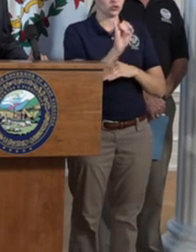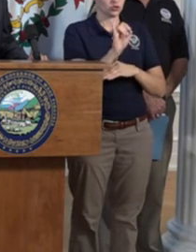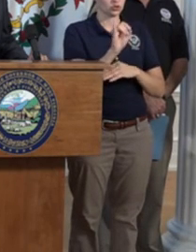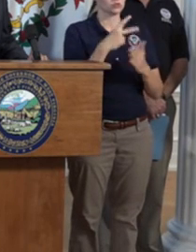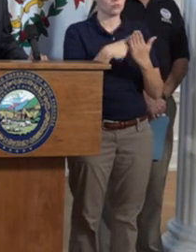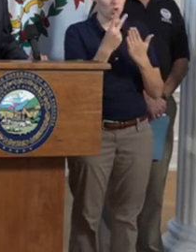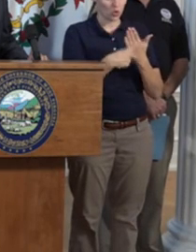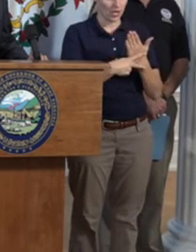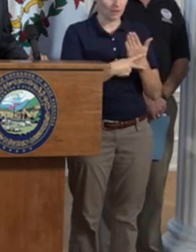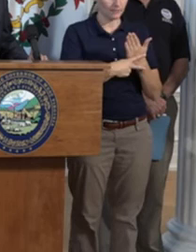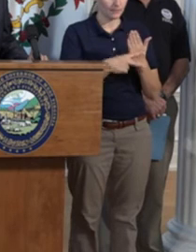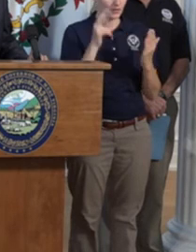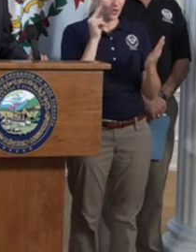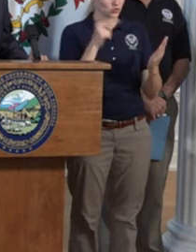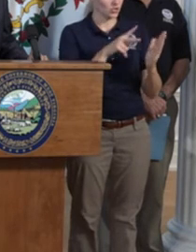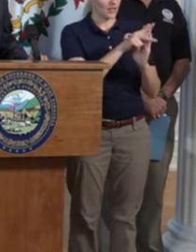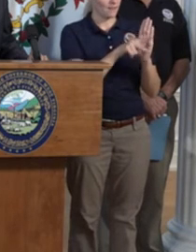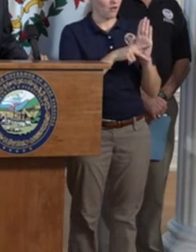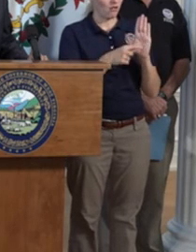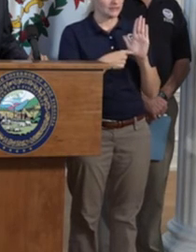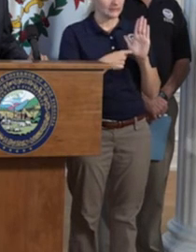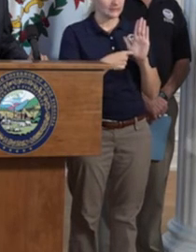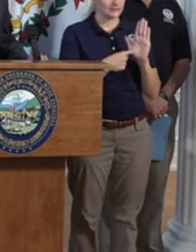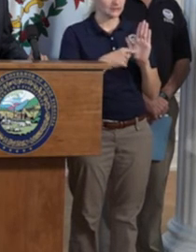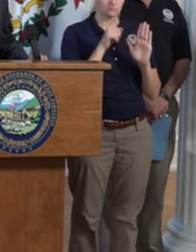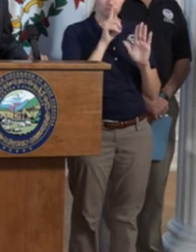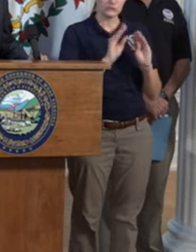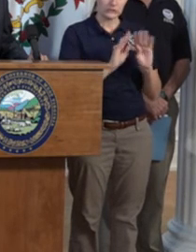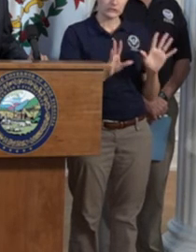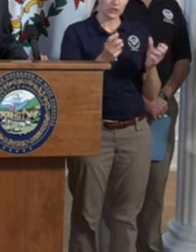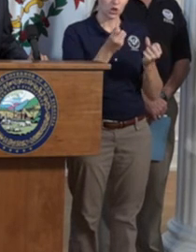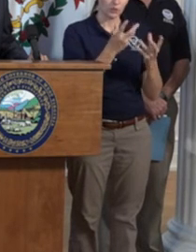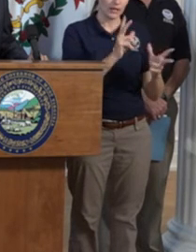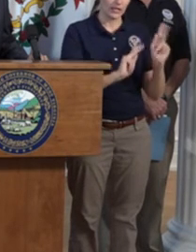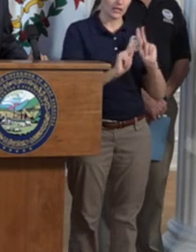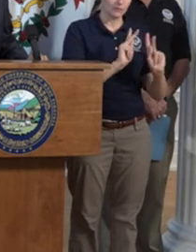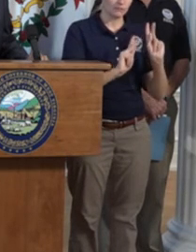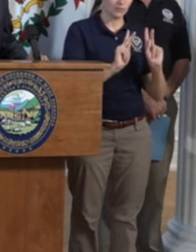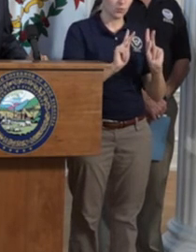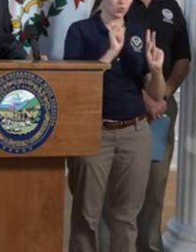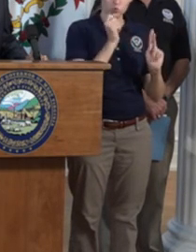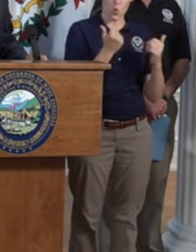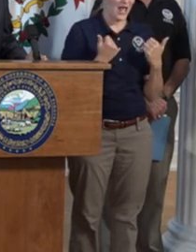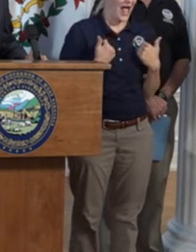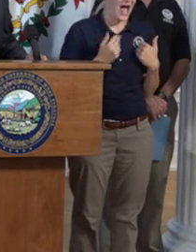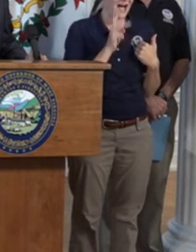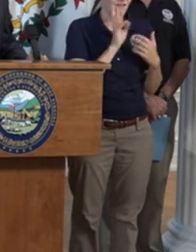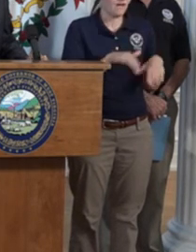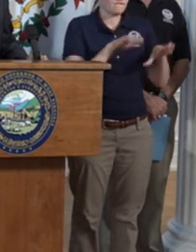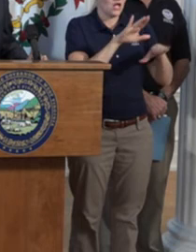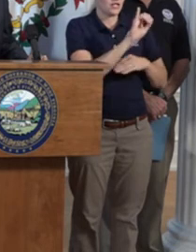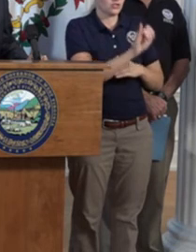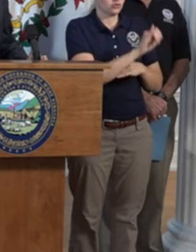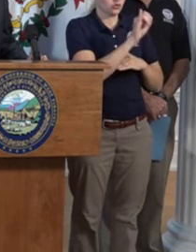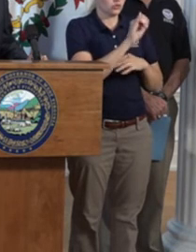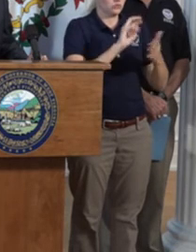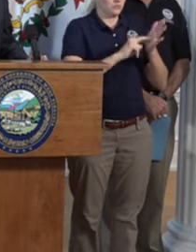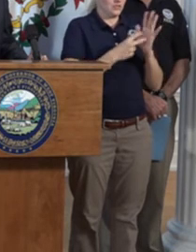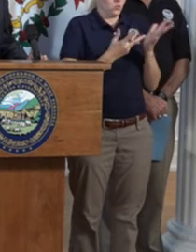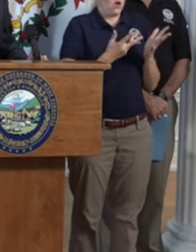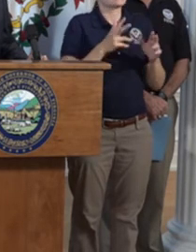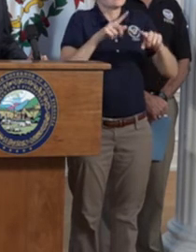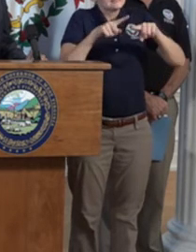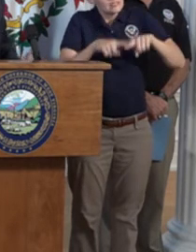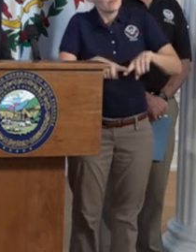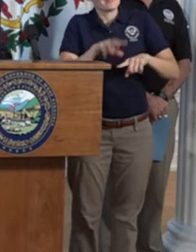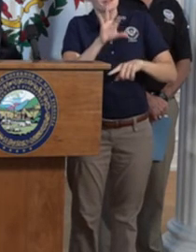have, it's pretty clear that many people in these communities don't actually have flood insurance, meaning that they're dependent on FEMA